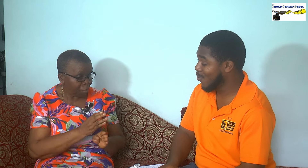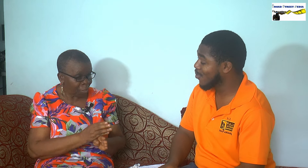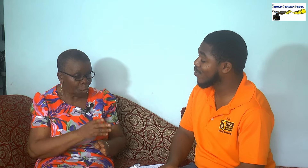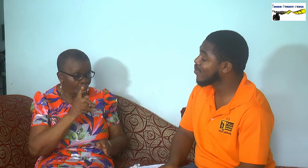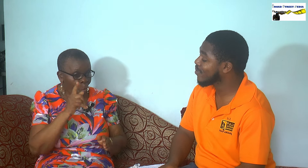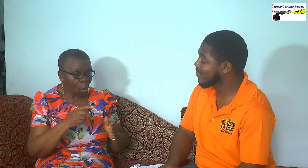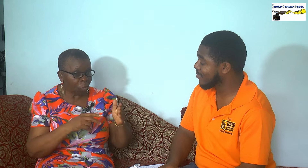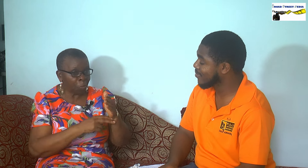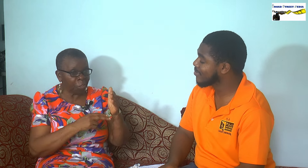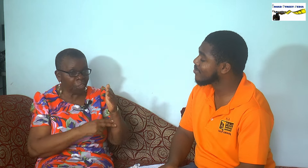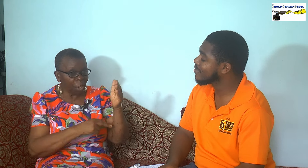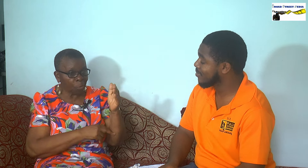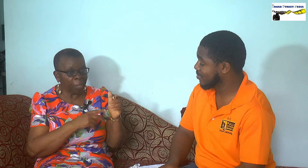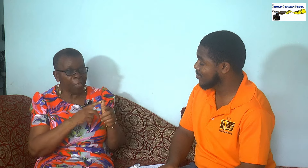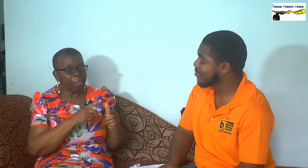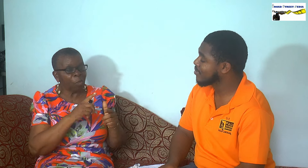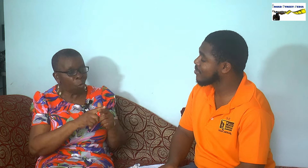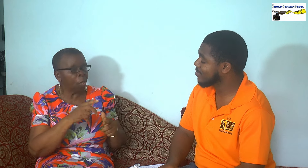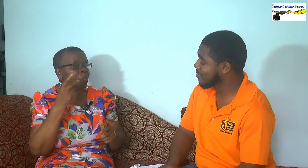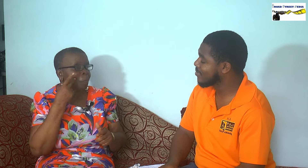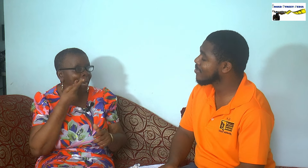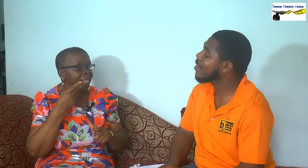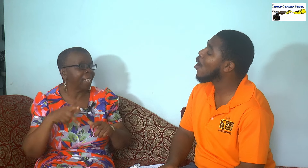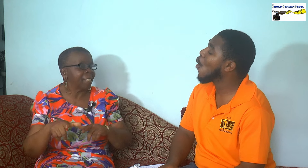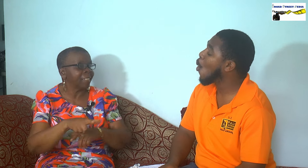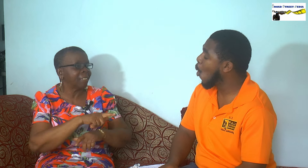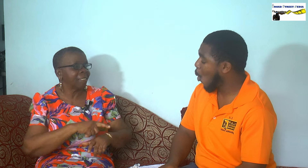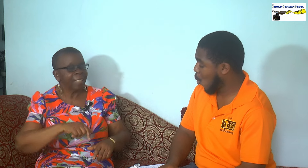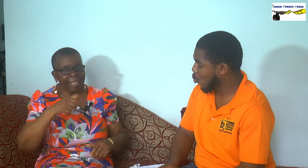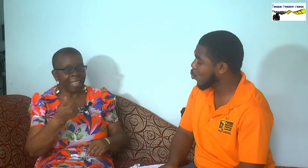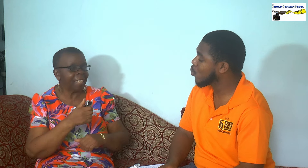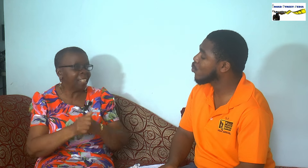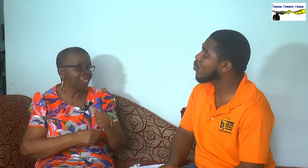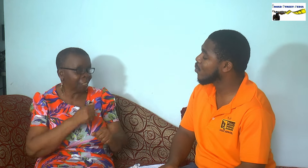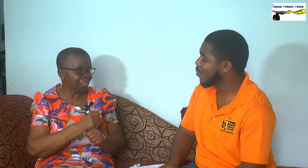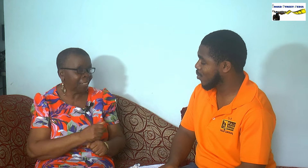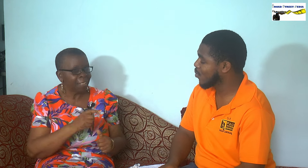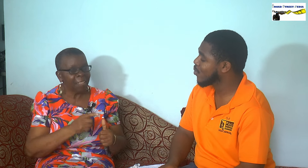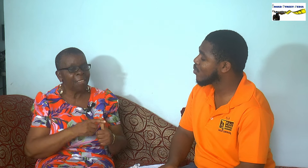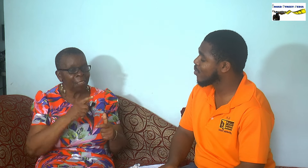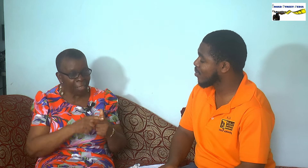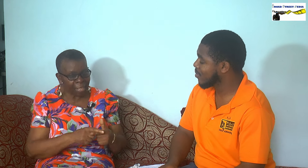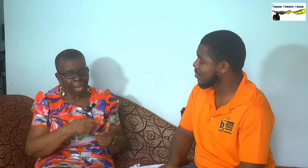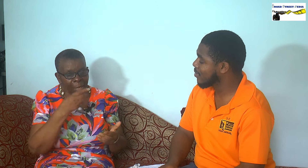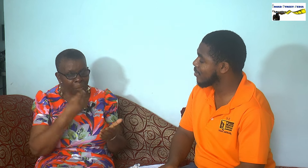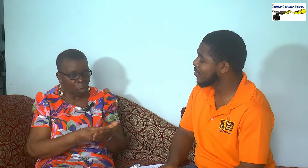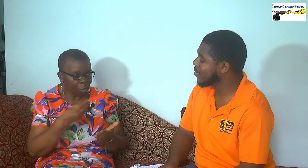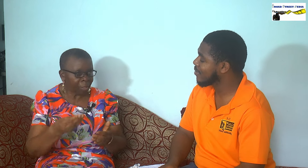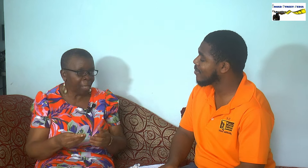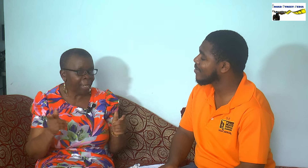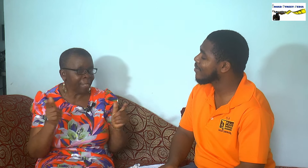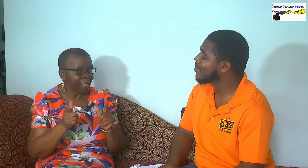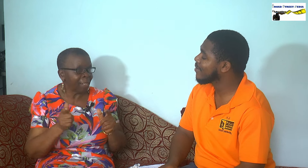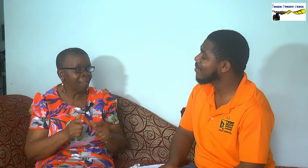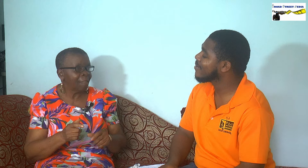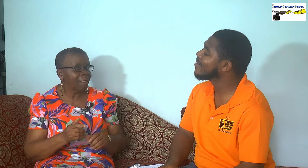Two buses. One to Bridgetown, then one to Pinelands. 10 years. Then I bought a little